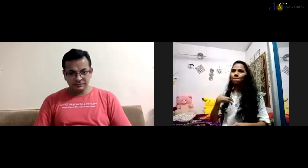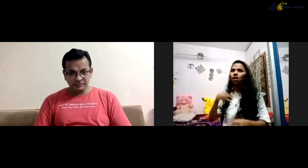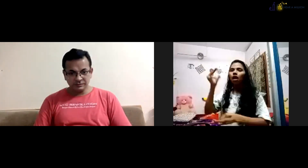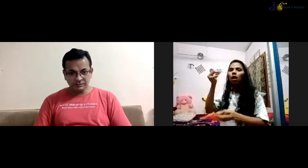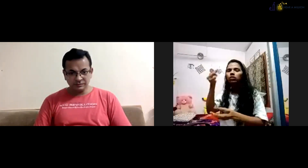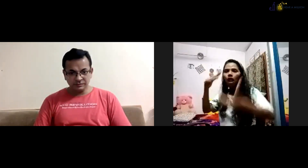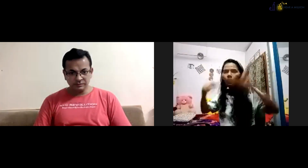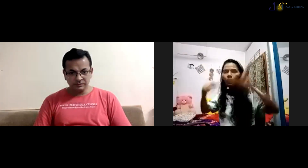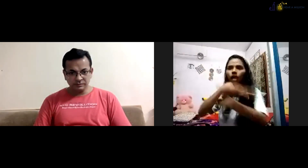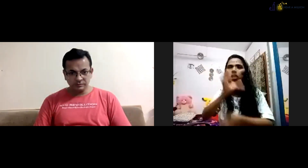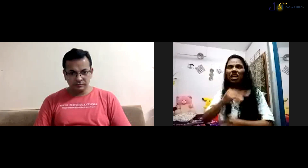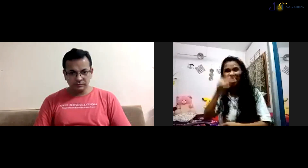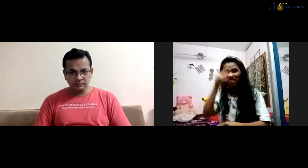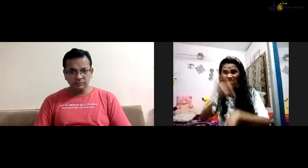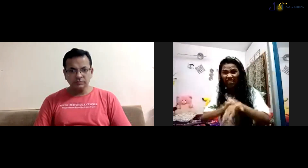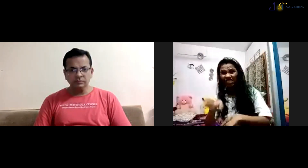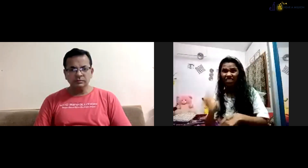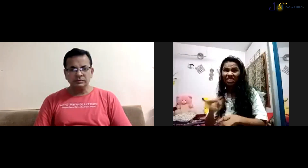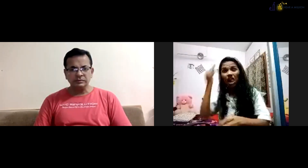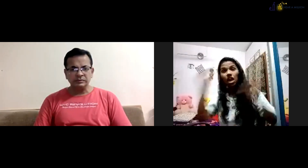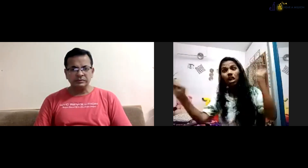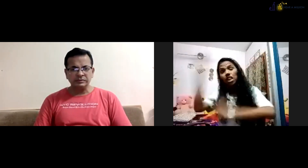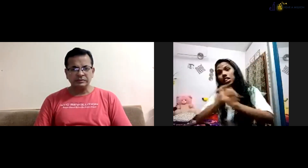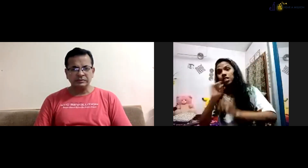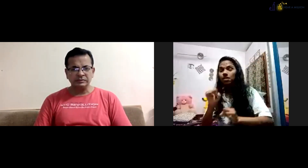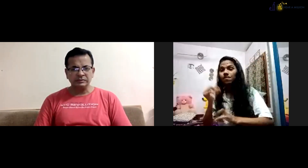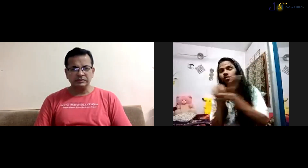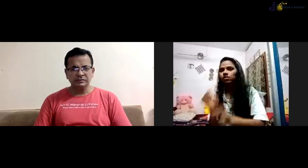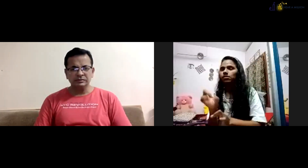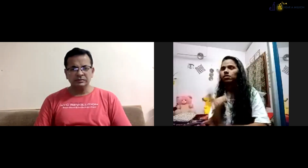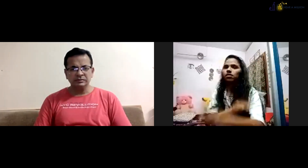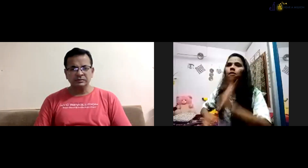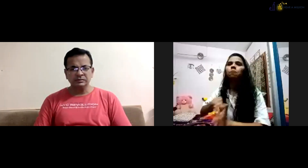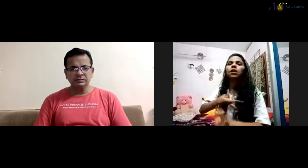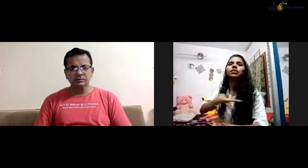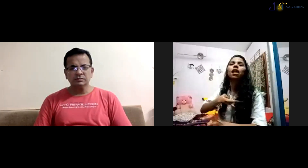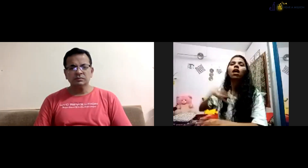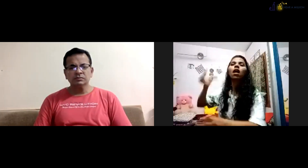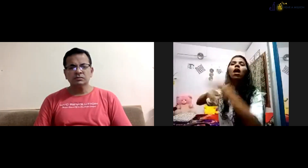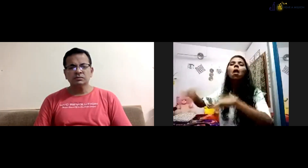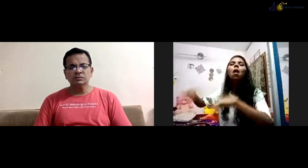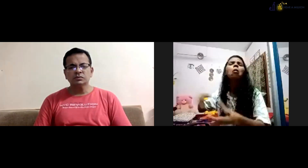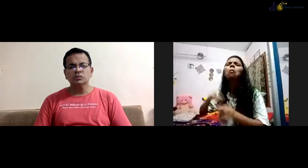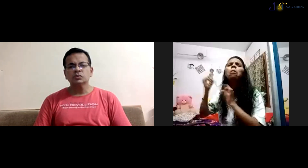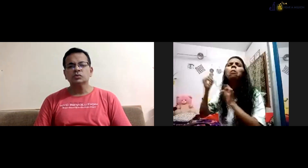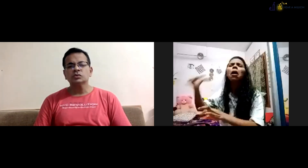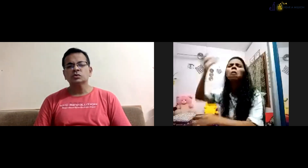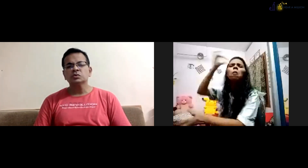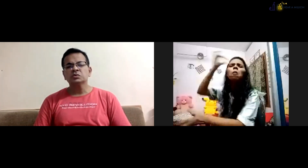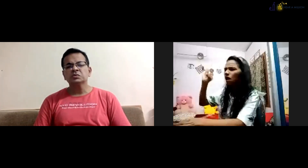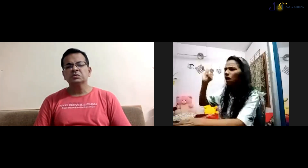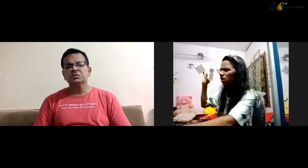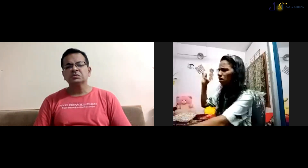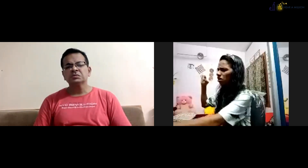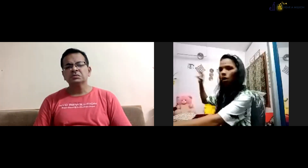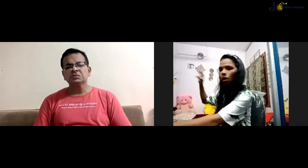we are the friends with Ashwini, right? But then they will go and do the gossip about me. So it's what like they